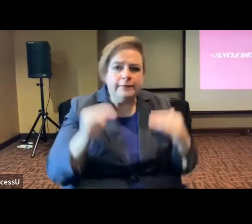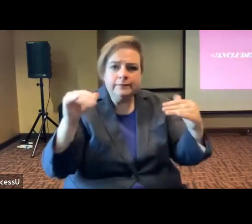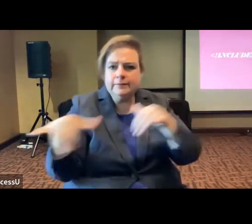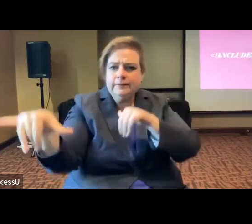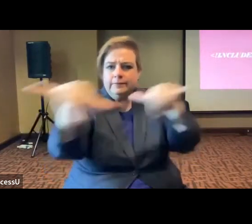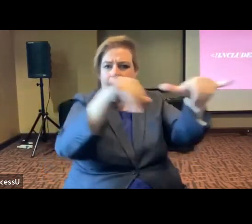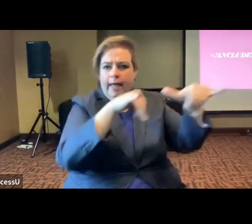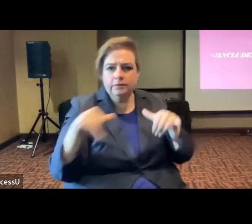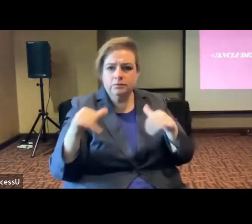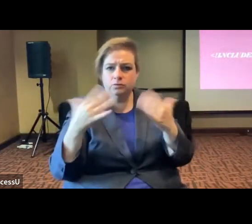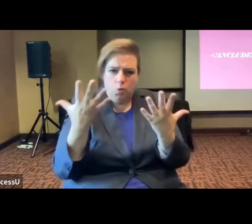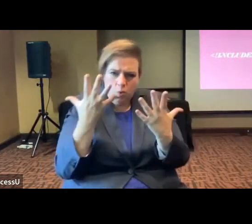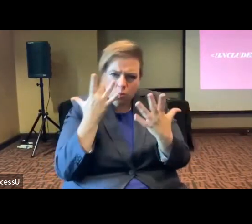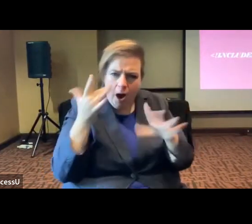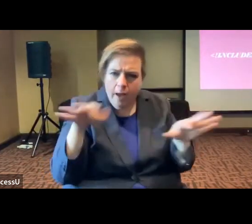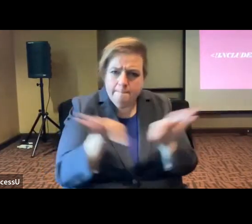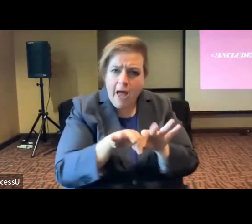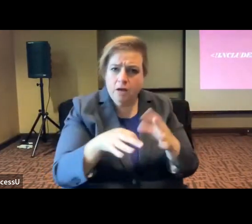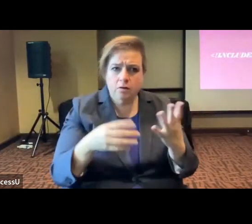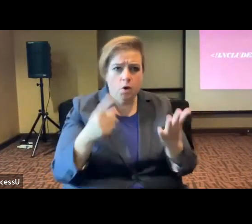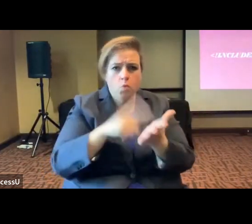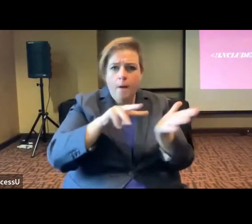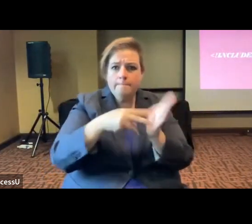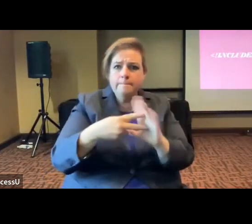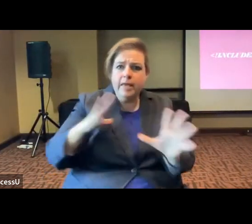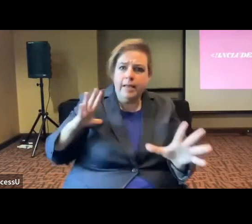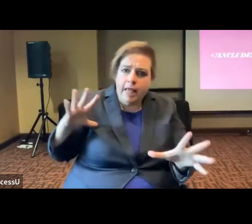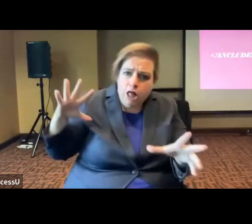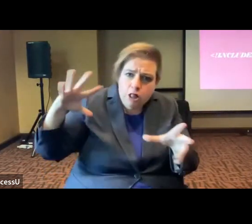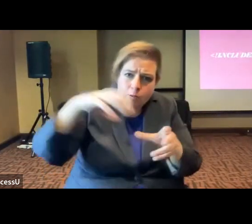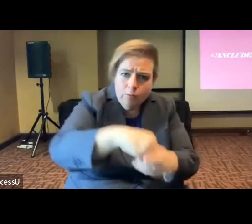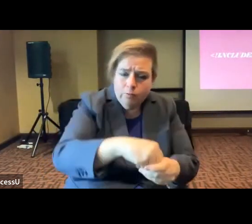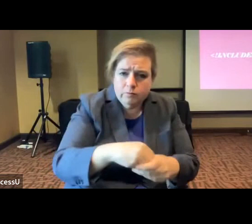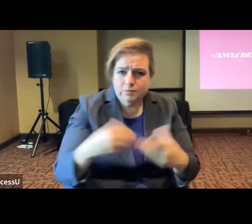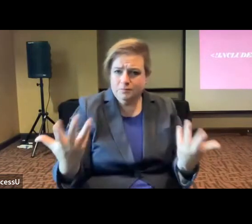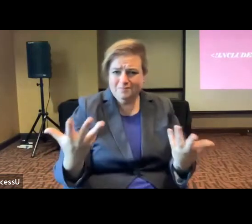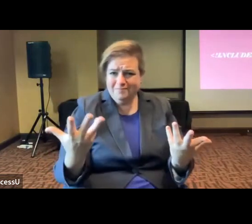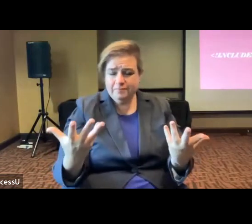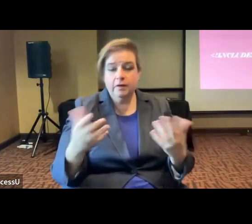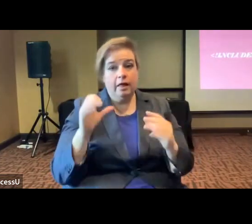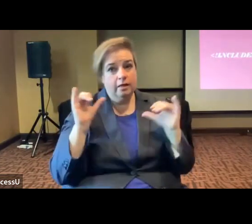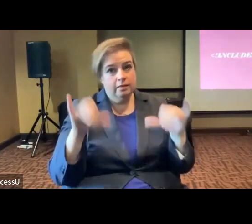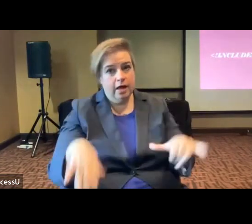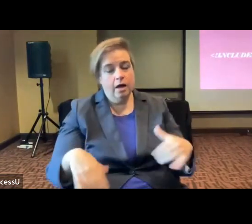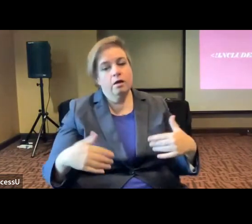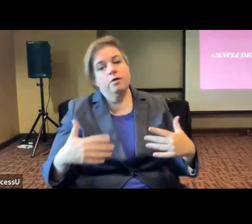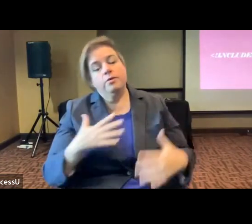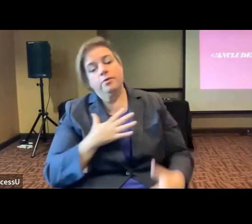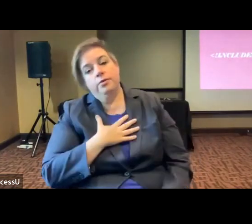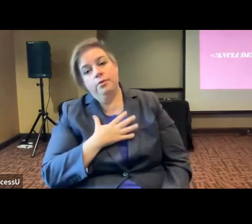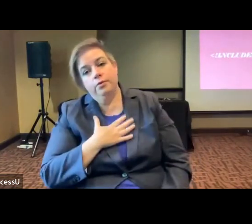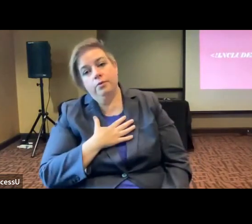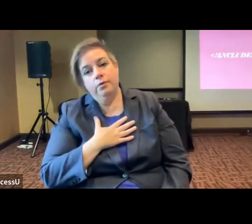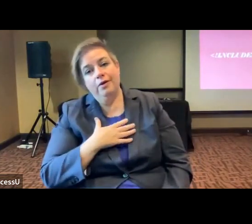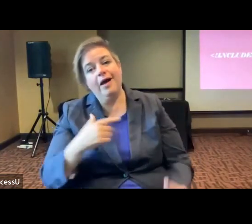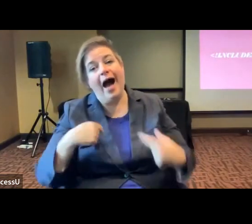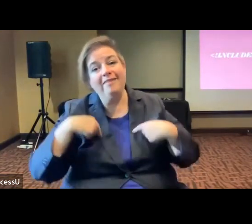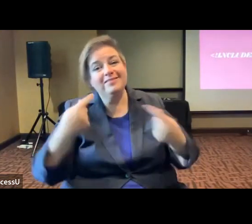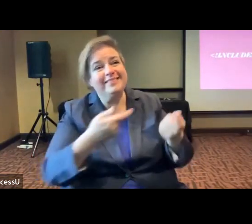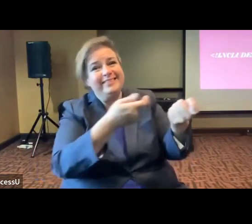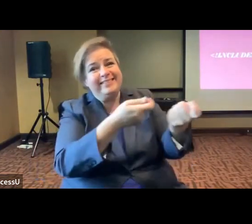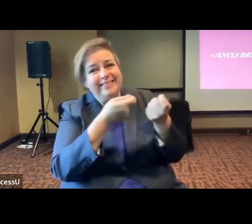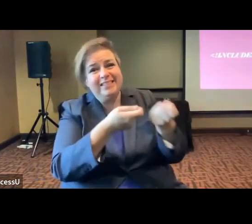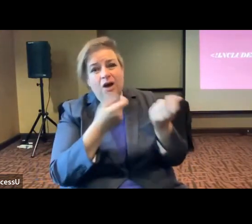and why they matter and what does inclusion mean. And I, you know, I've been wanting Molly to